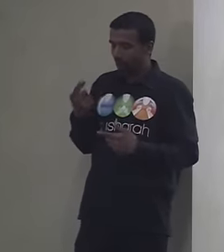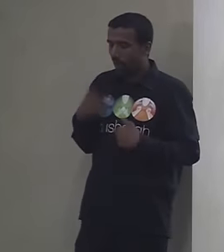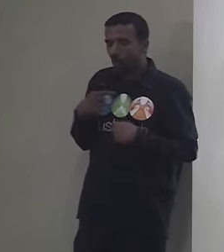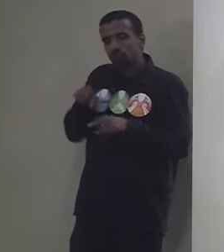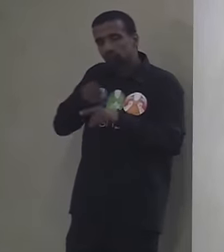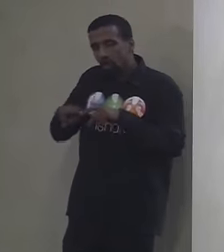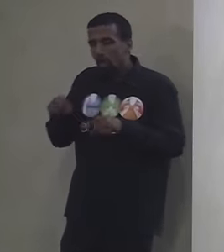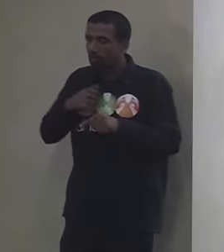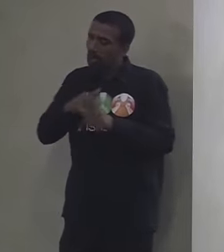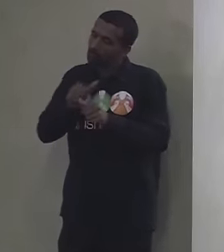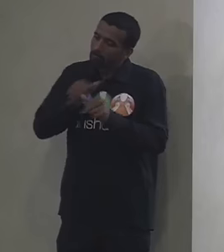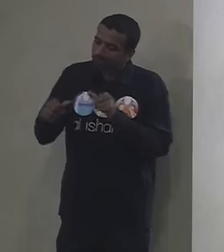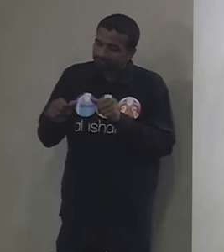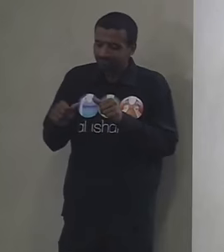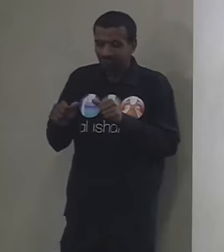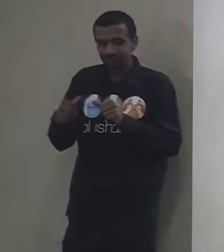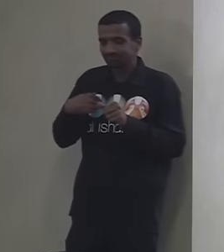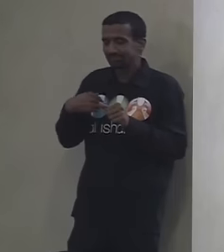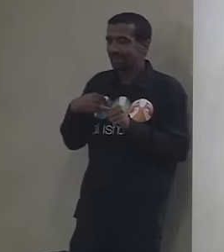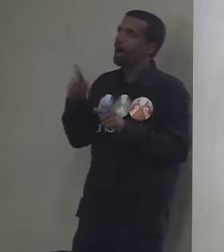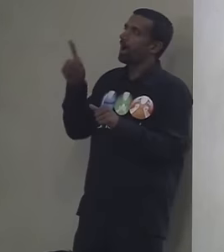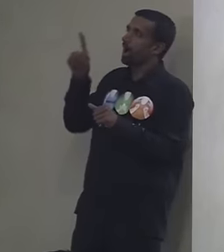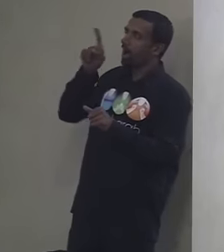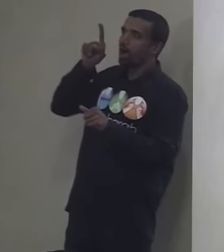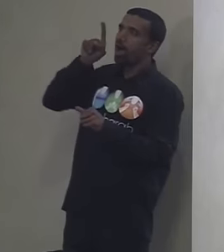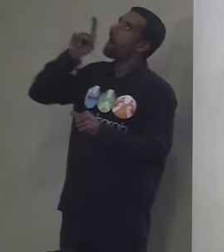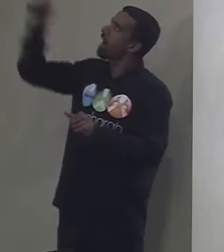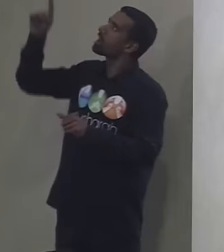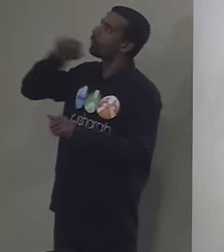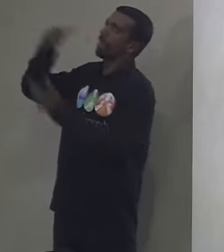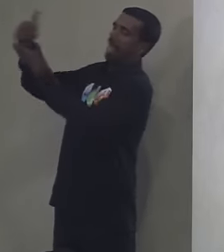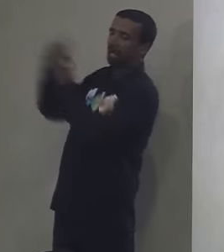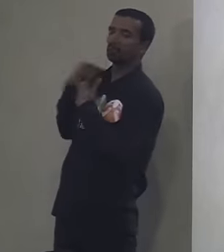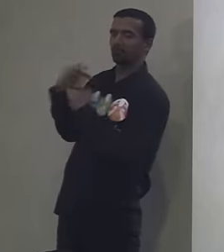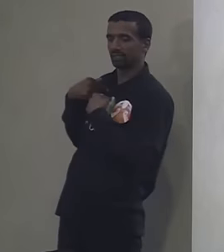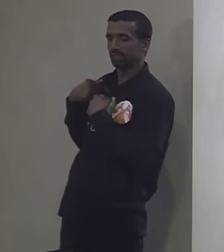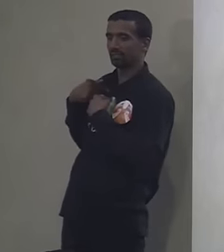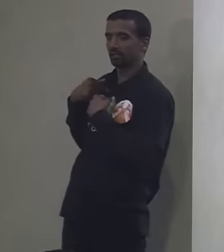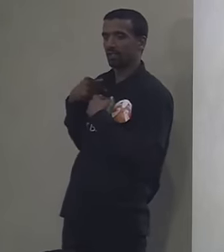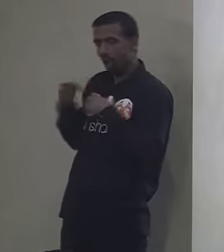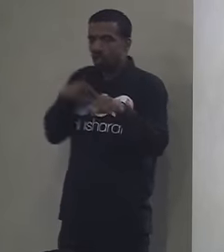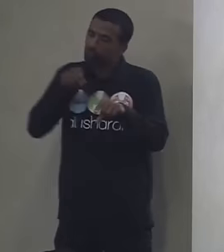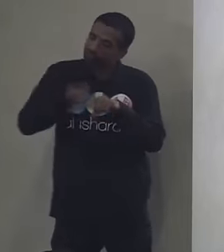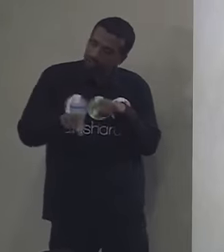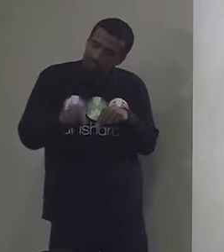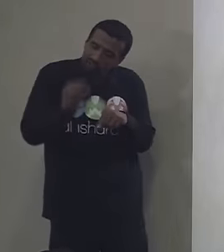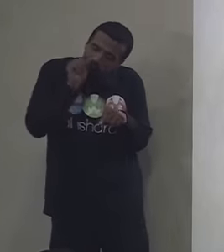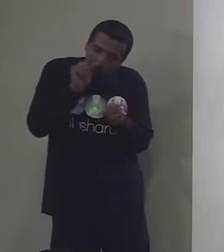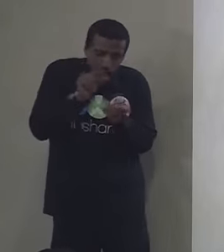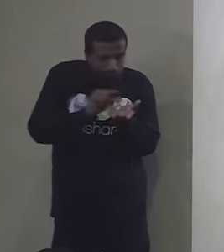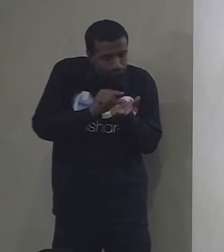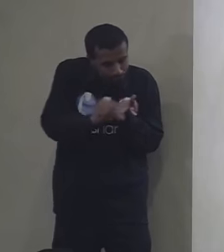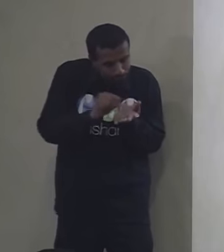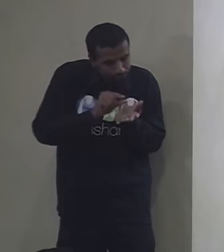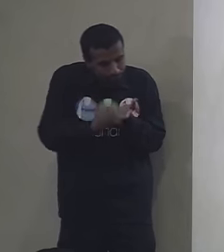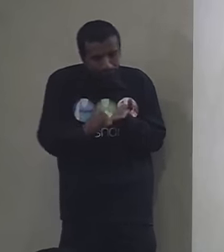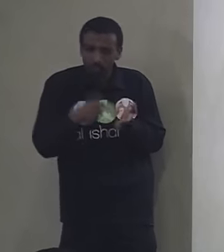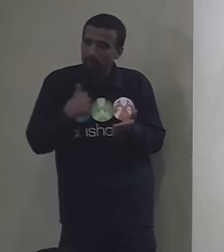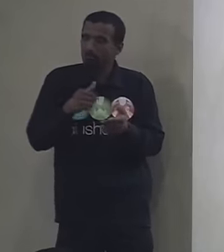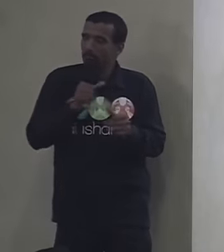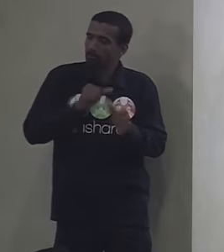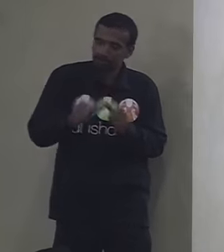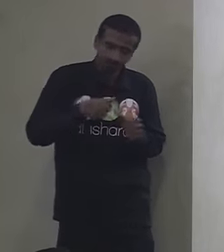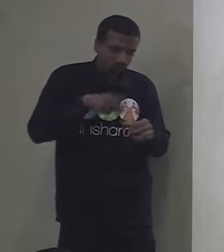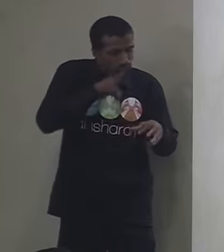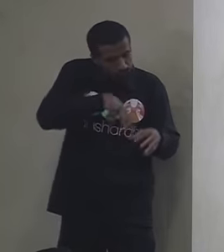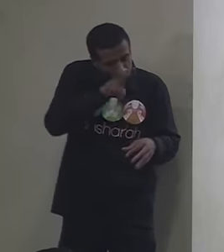Some mother will be, how many mothers I've met in this trip is unbelievable, who are frustrated with their sons. I don't know what you sons are doing, guys. I don't know what's up, but just